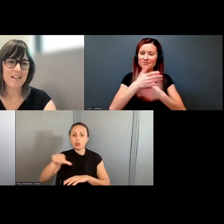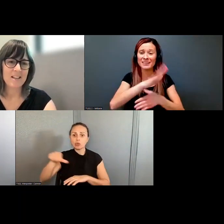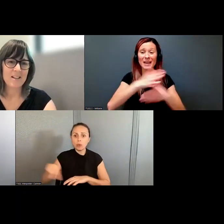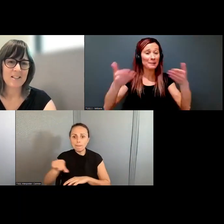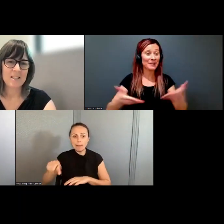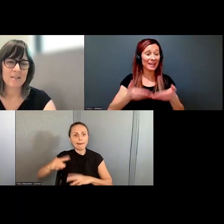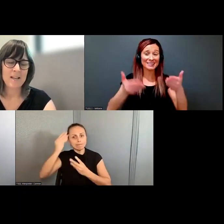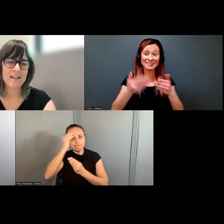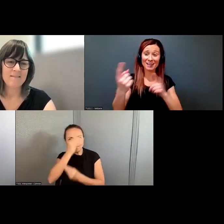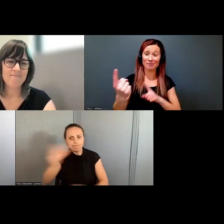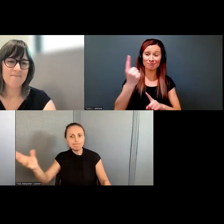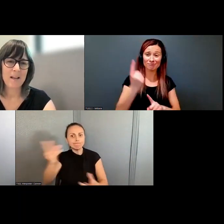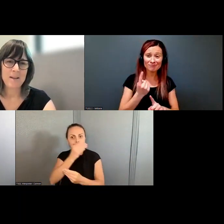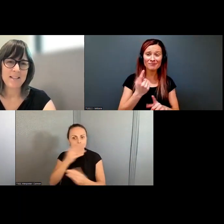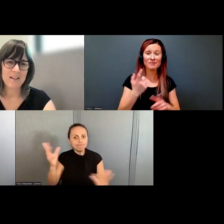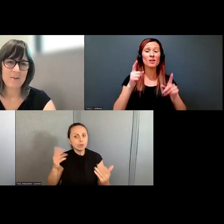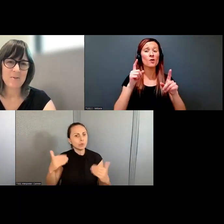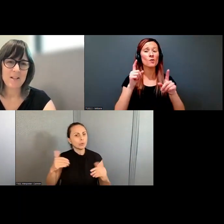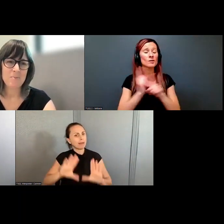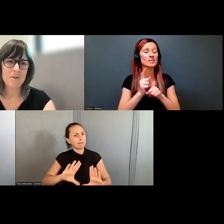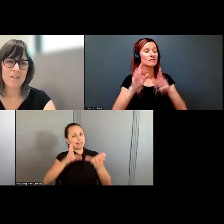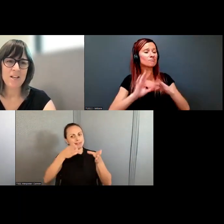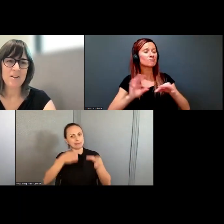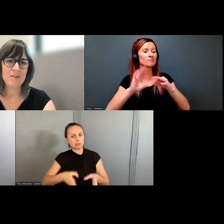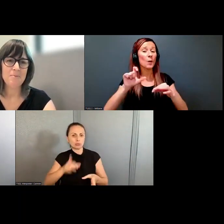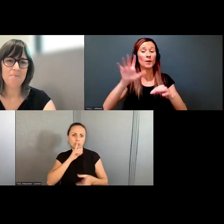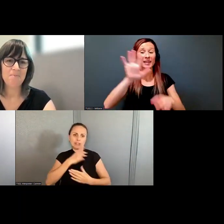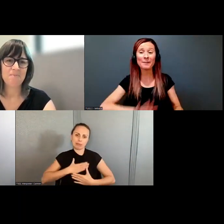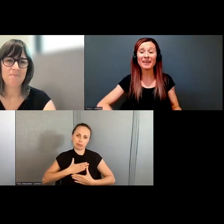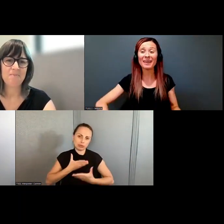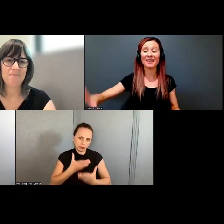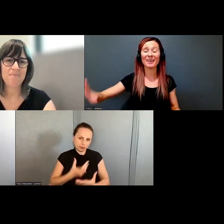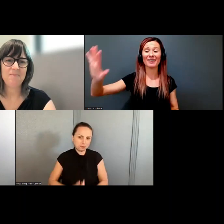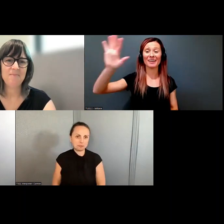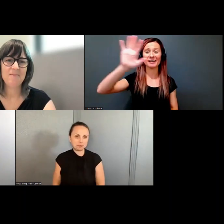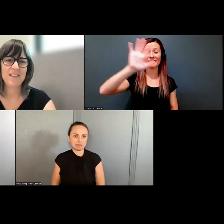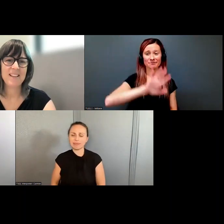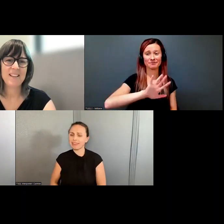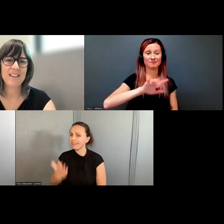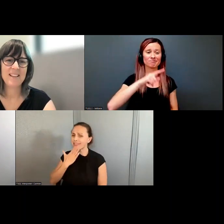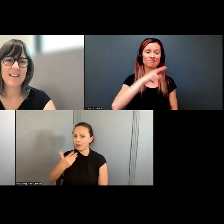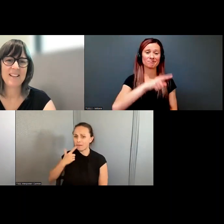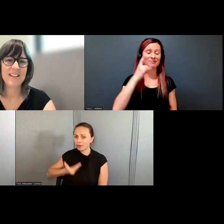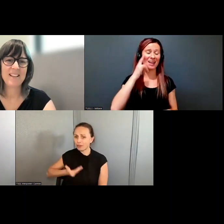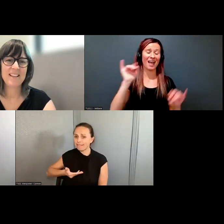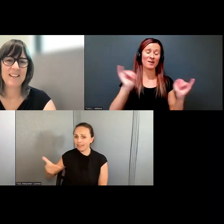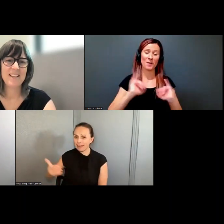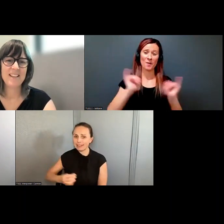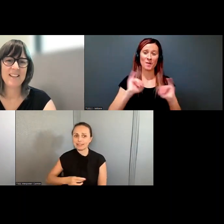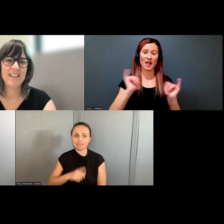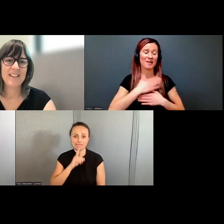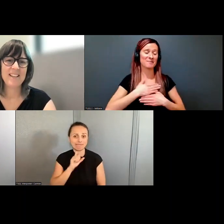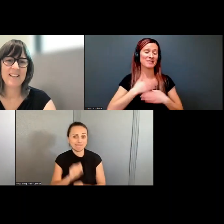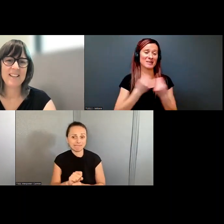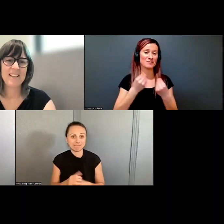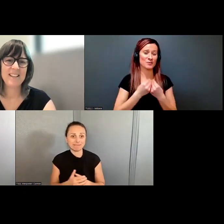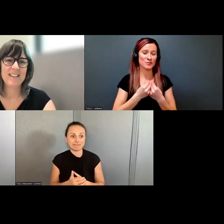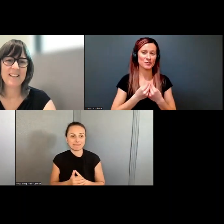just being amazing. We really appreciate you. Well, thanks for having me, really.